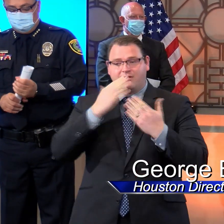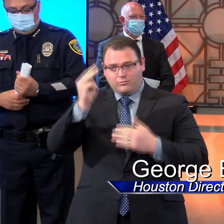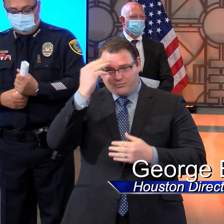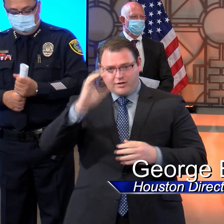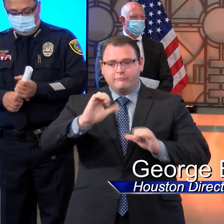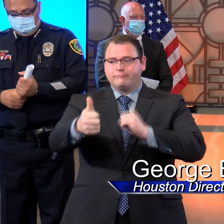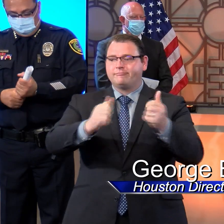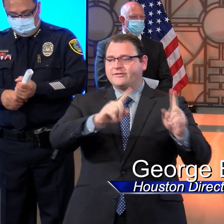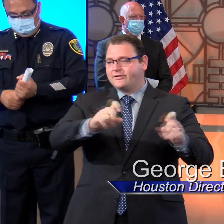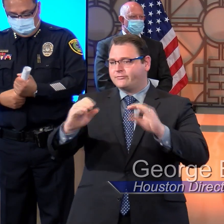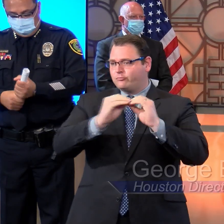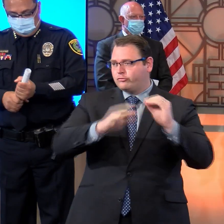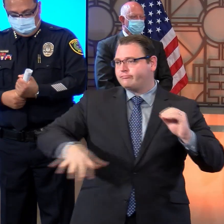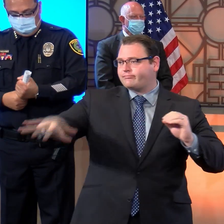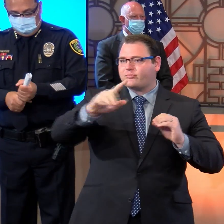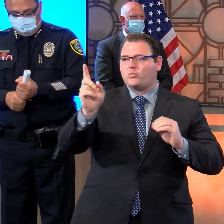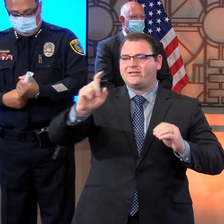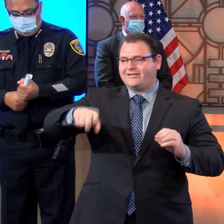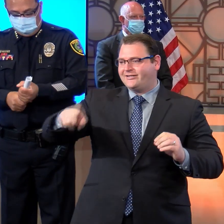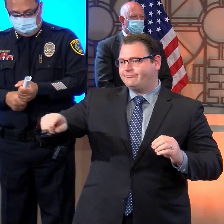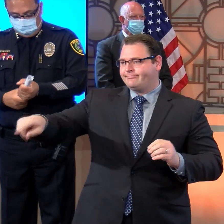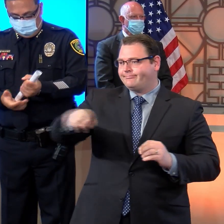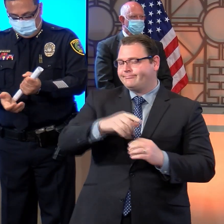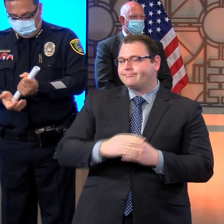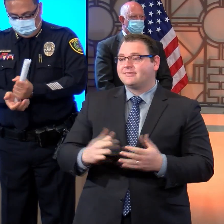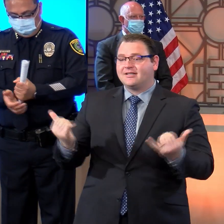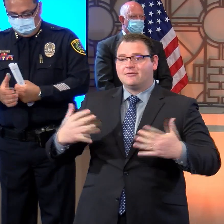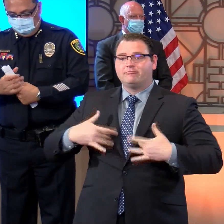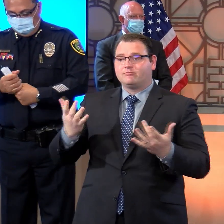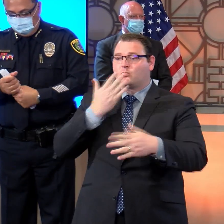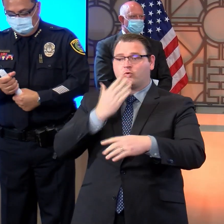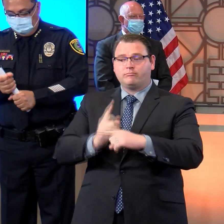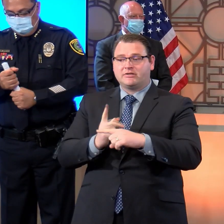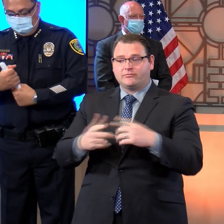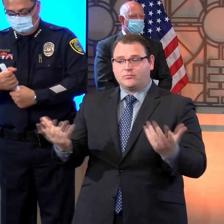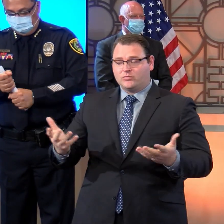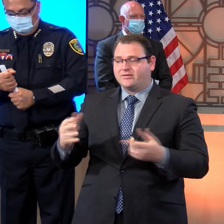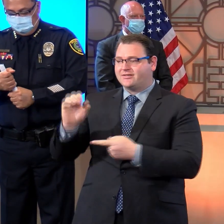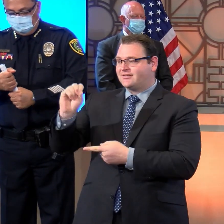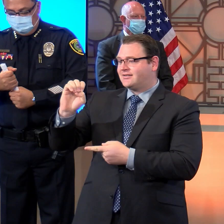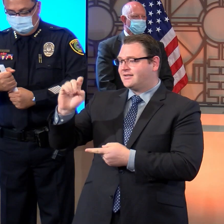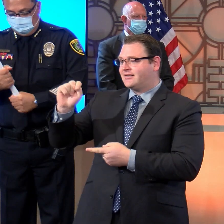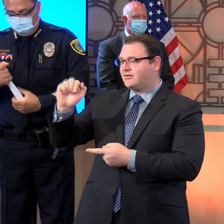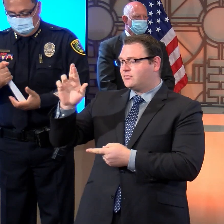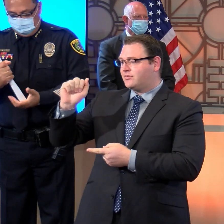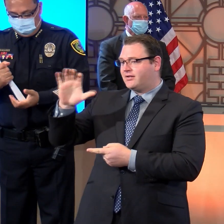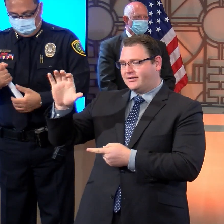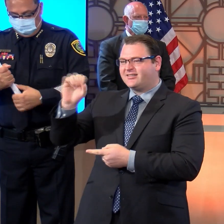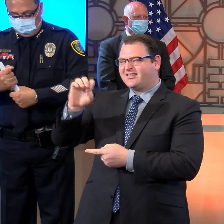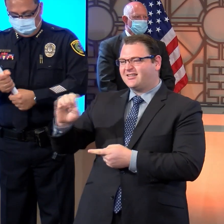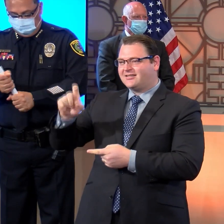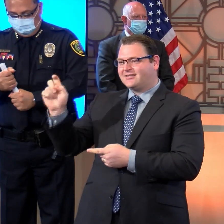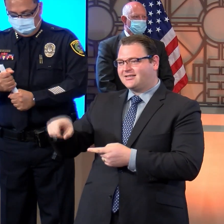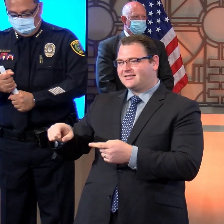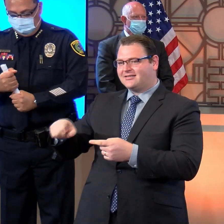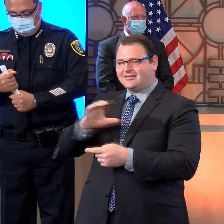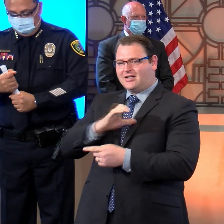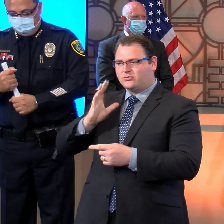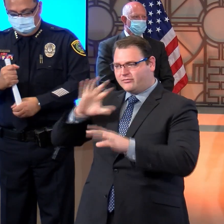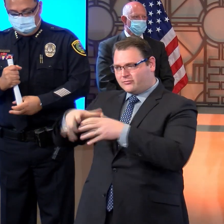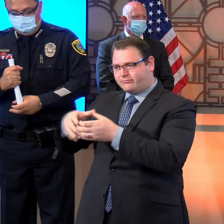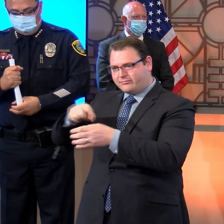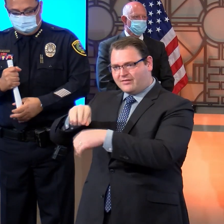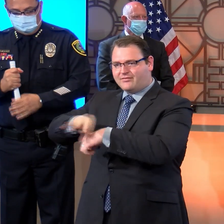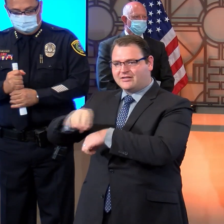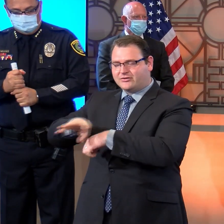needed. I'm happy to report some good news. SETRAC, Southeast Texas Regional Advisory Council, allocated the City of Houston